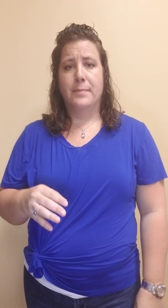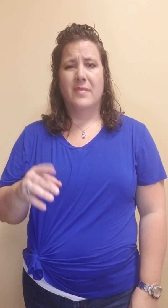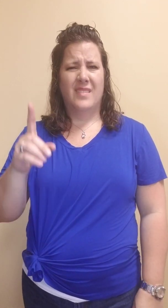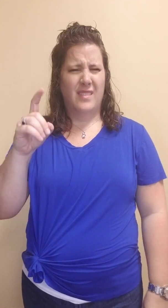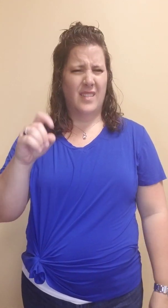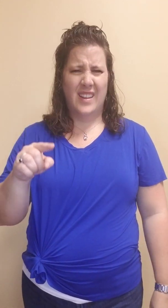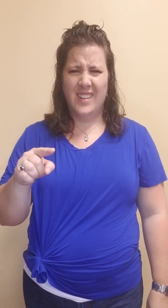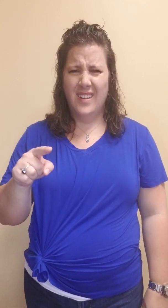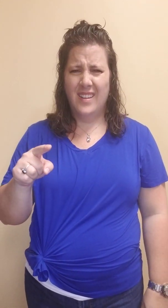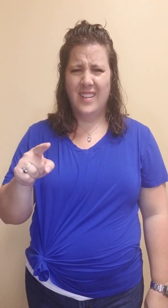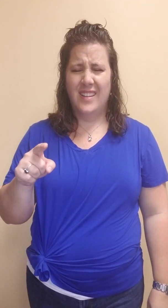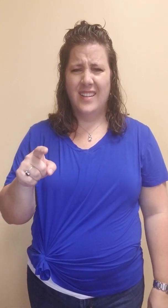Huh?